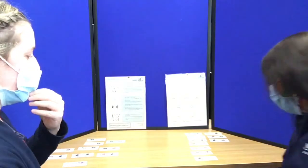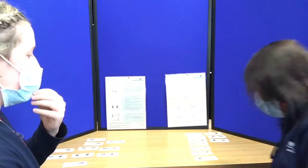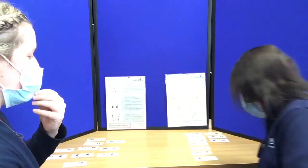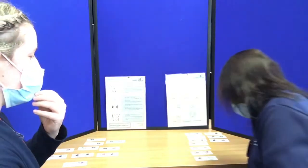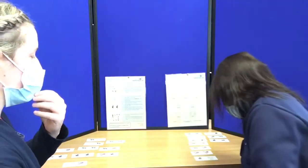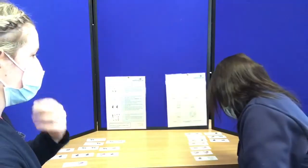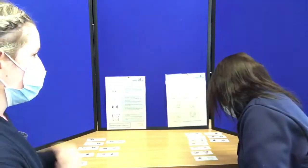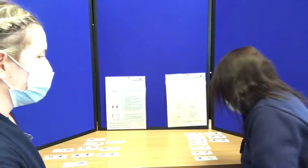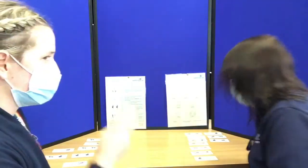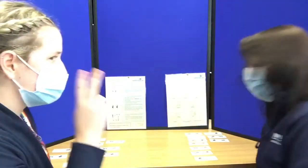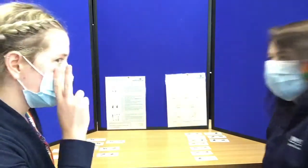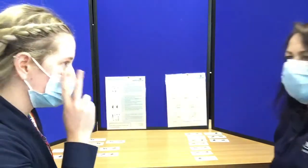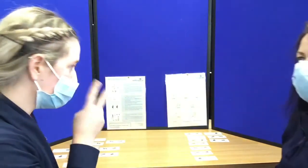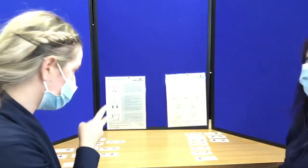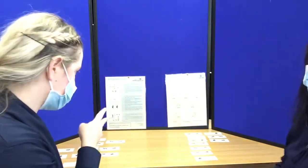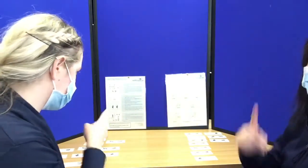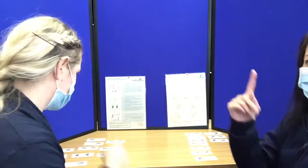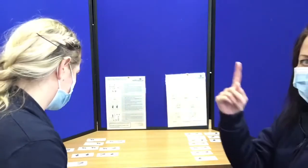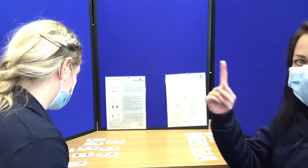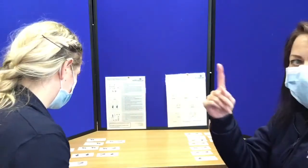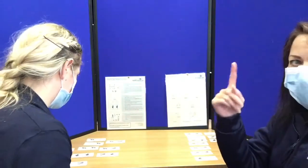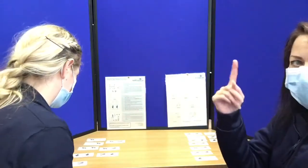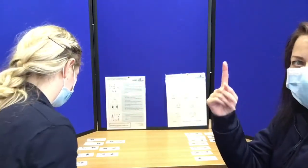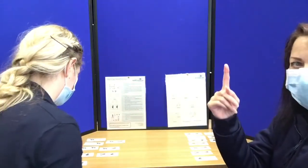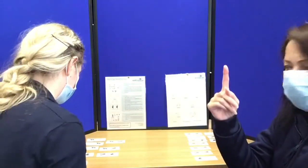player. Let's have a look. Who has it?